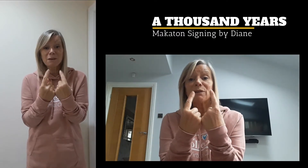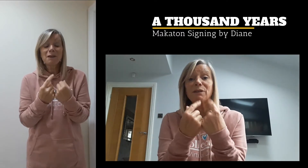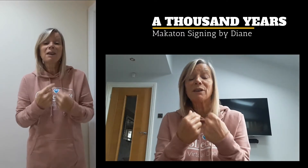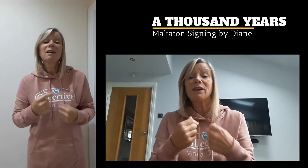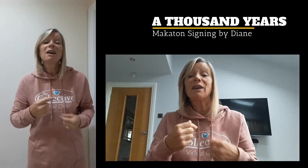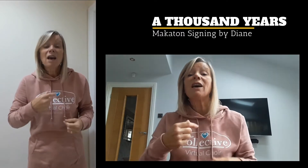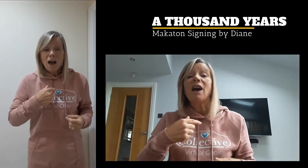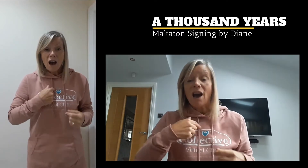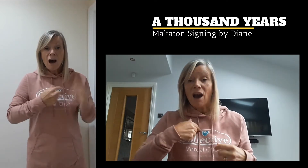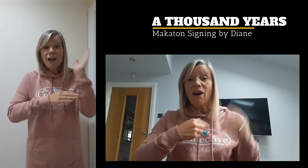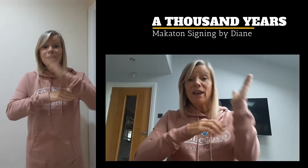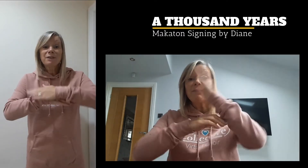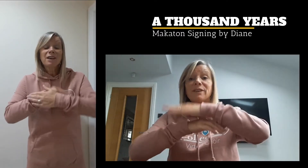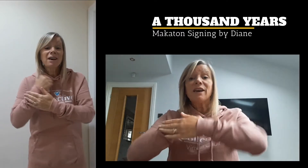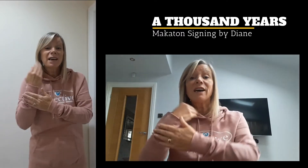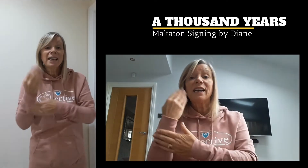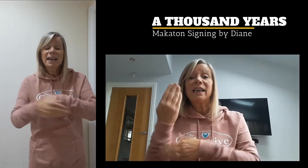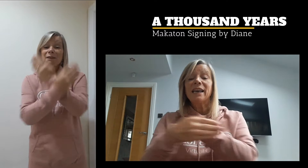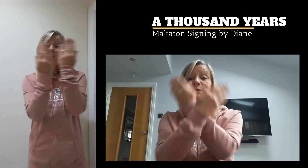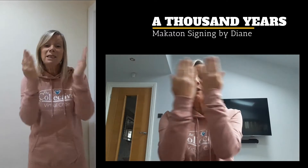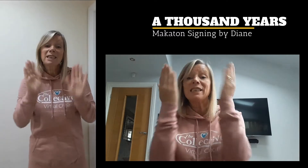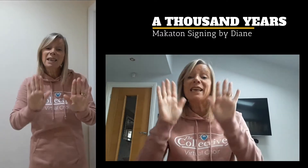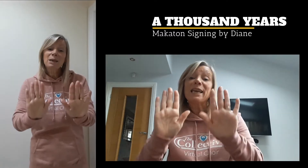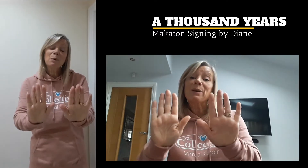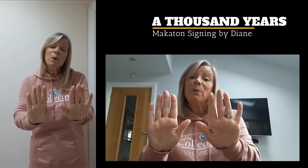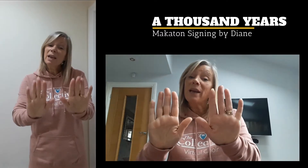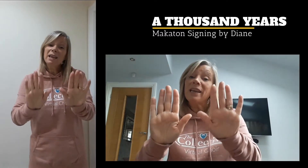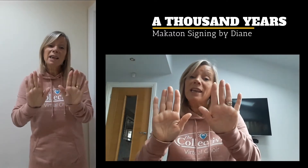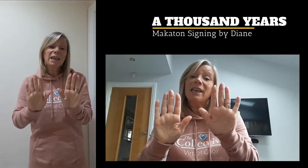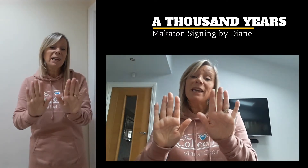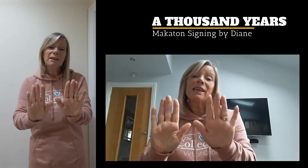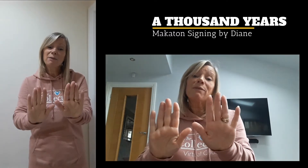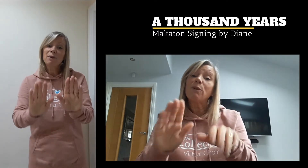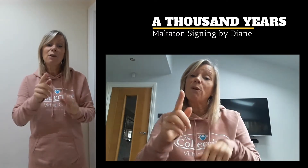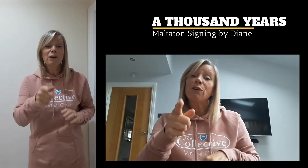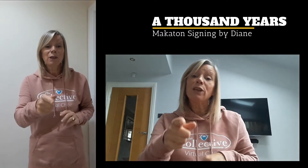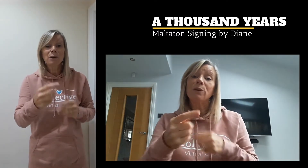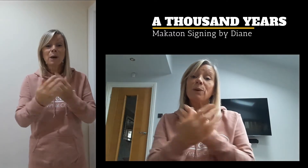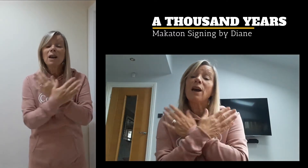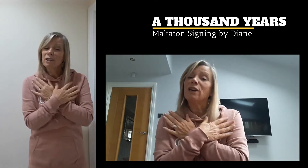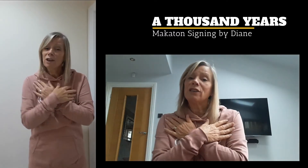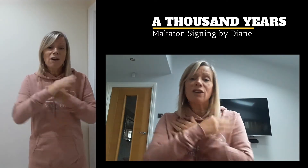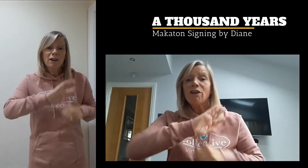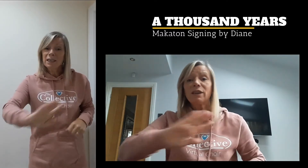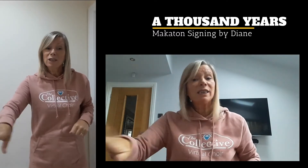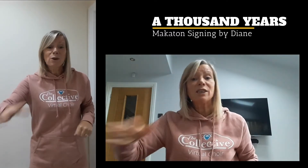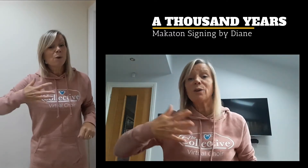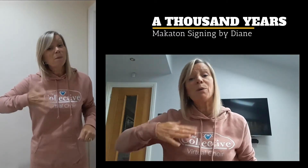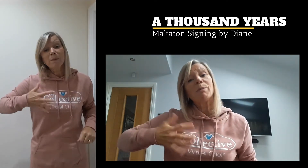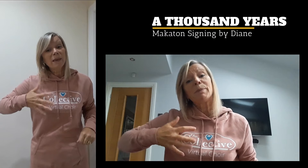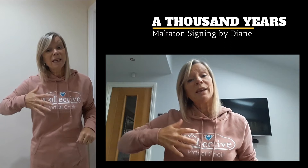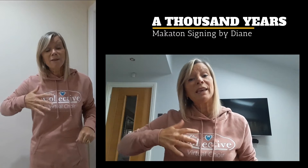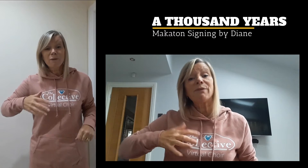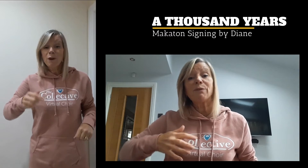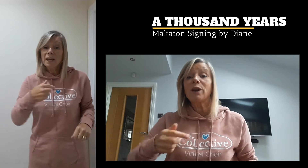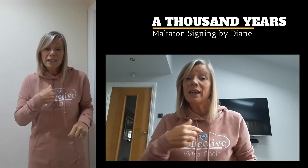closer. I have died every day waiting for you. Darling, don't